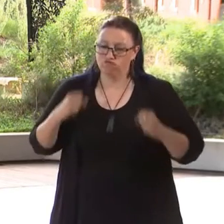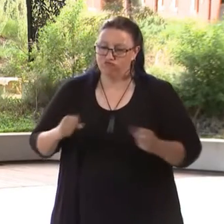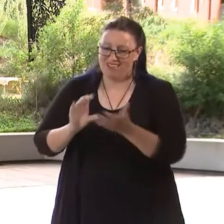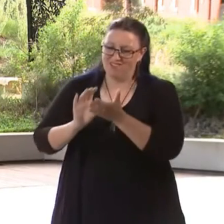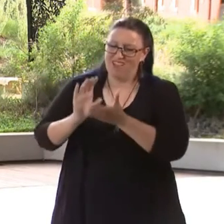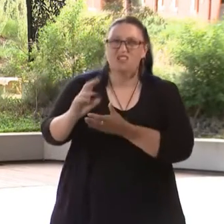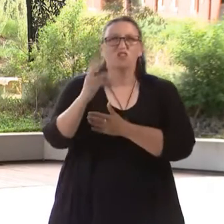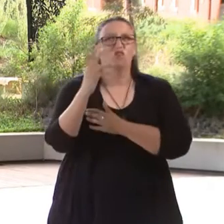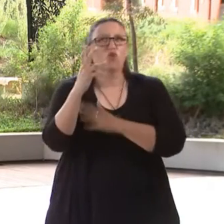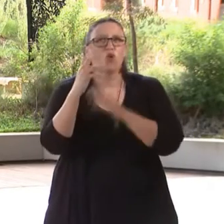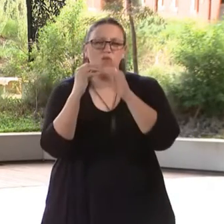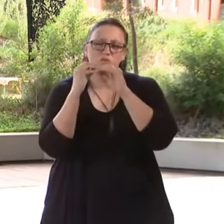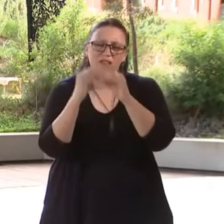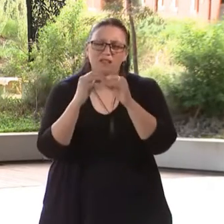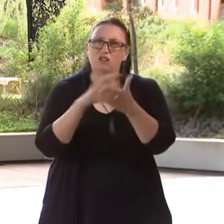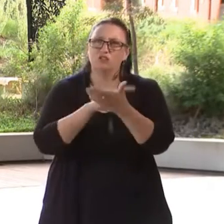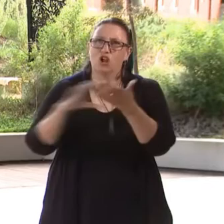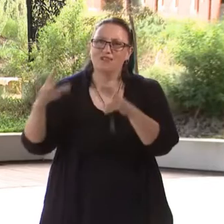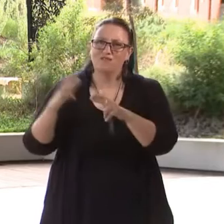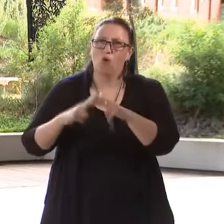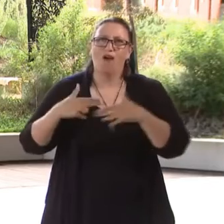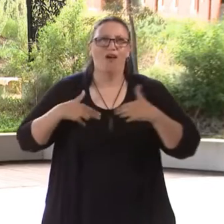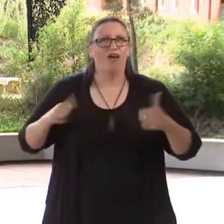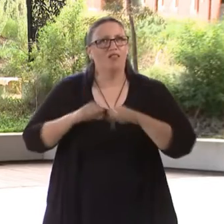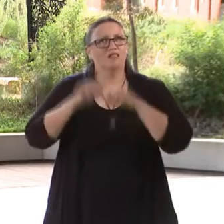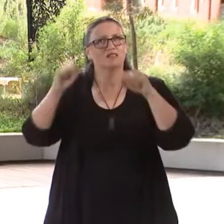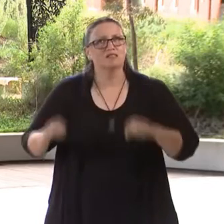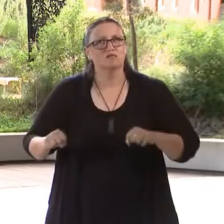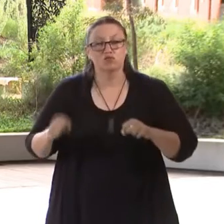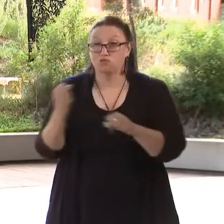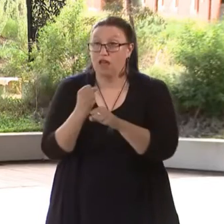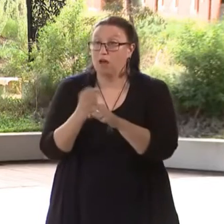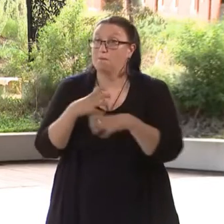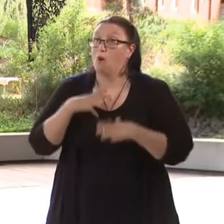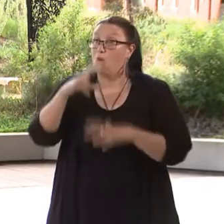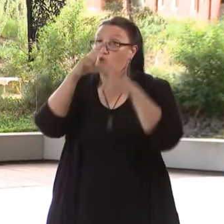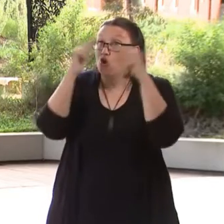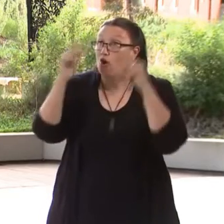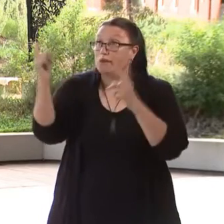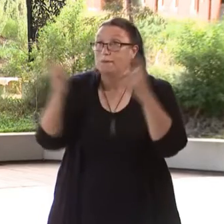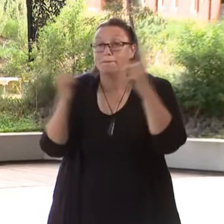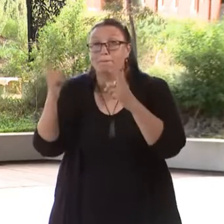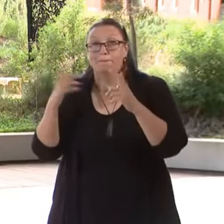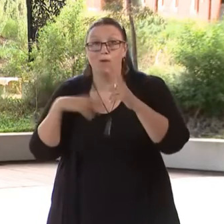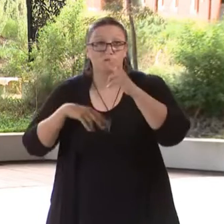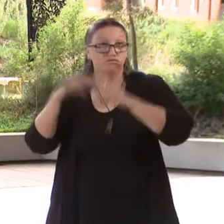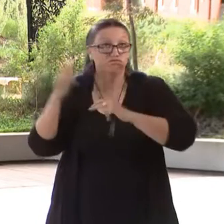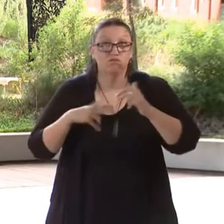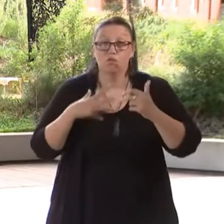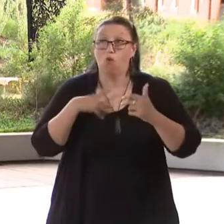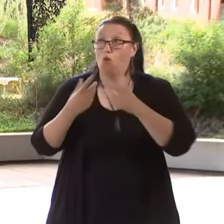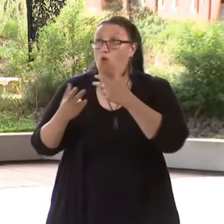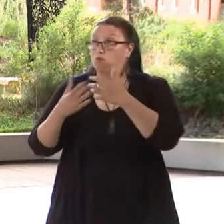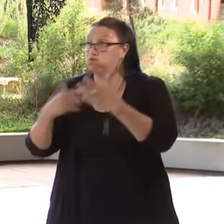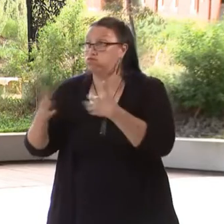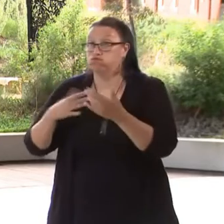billion invested at the start of the pandemic to increase capacity, to deal with the inevitable,